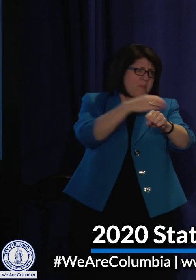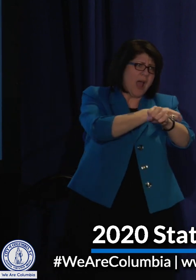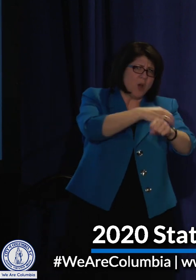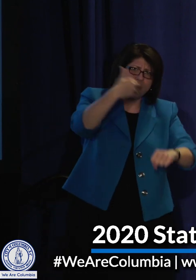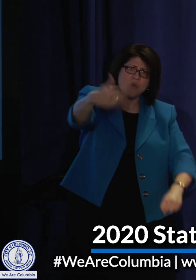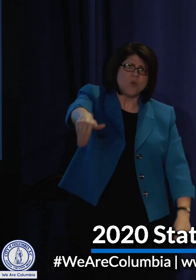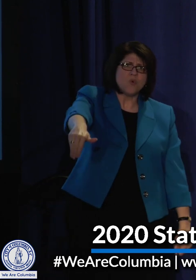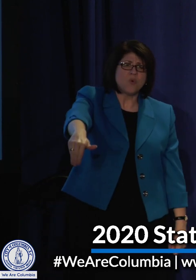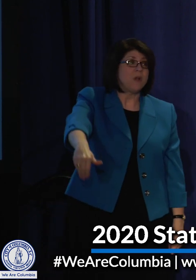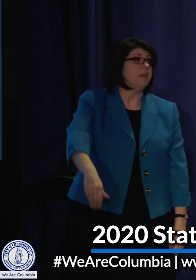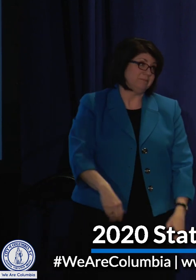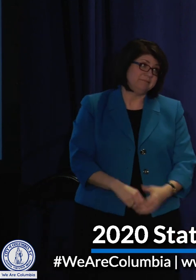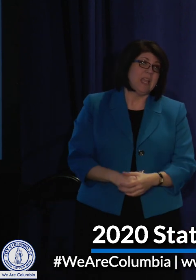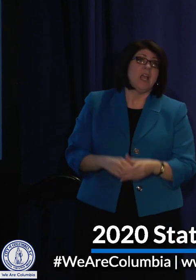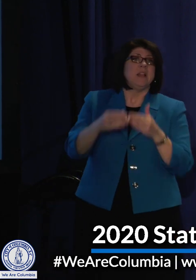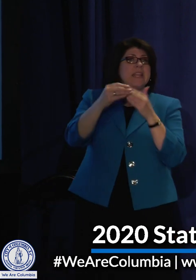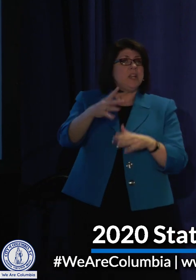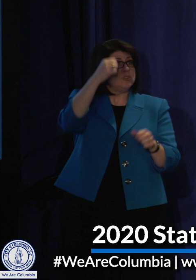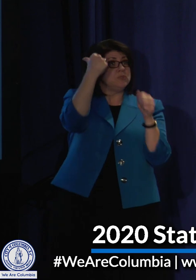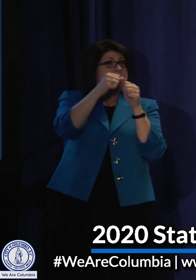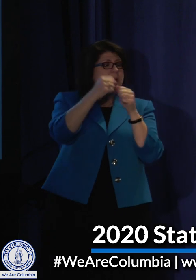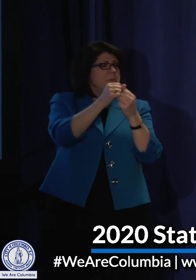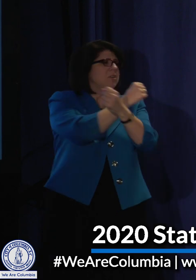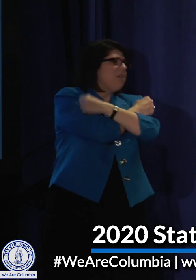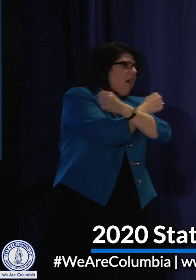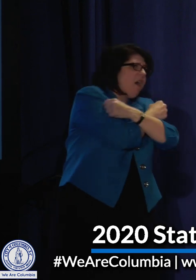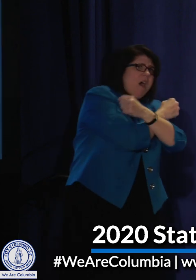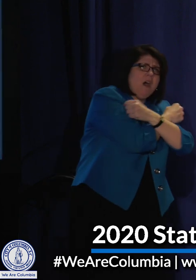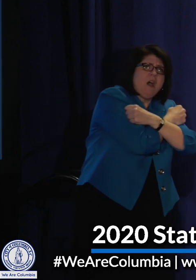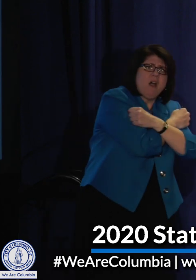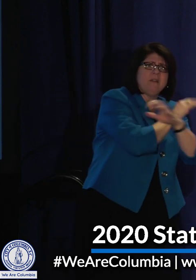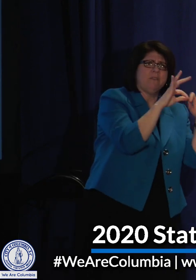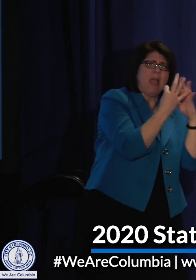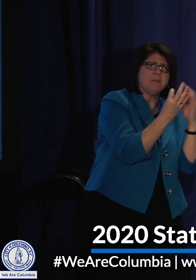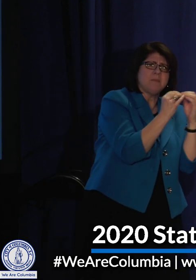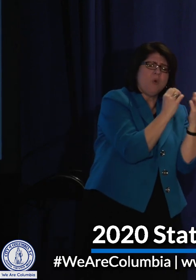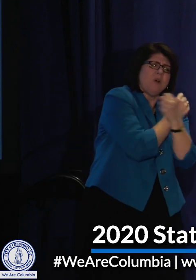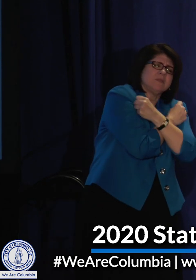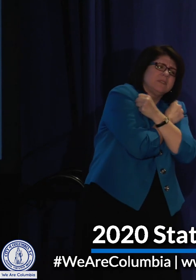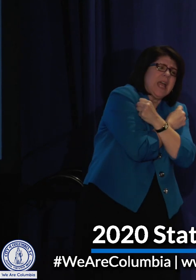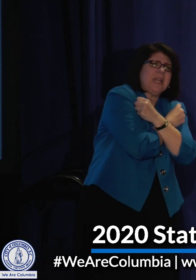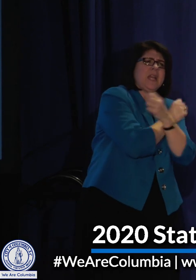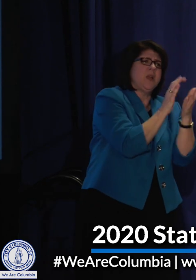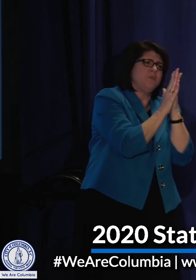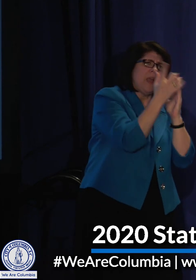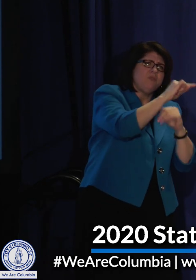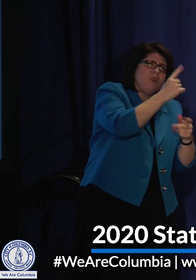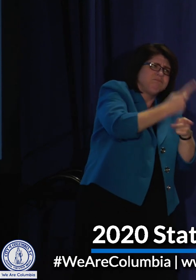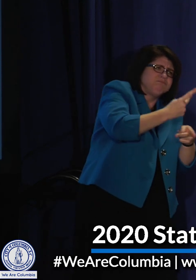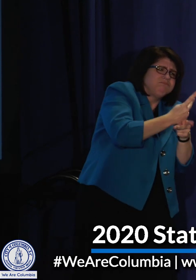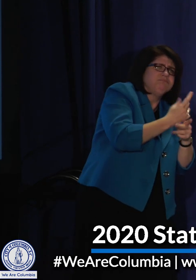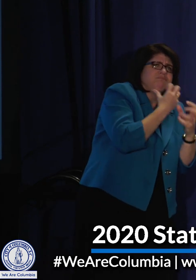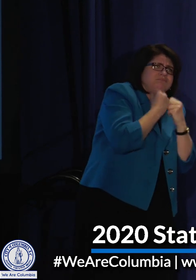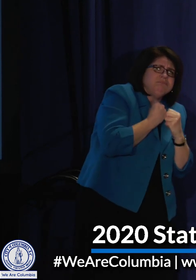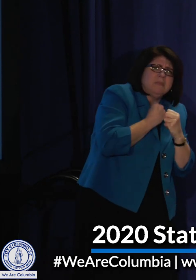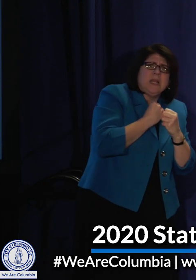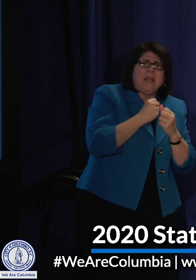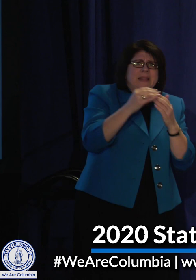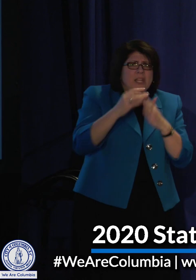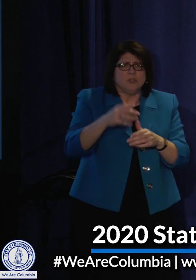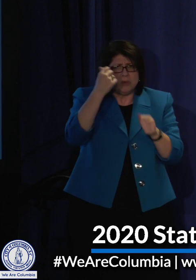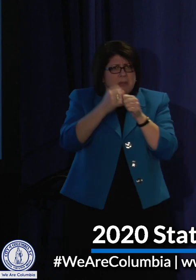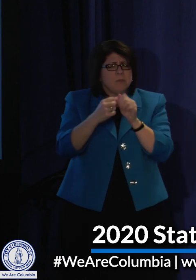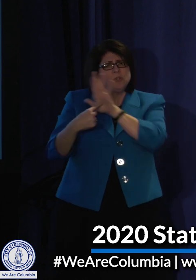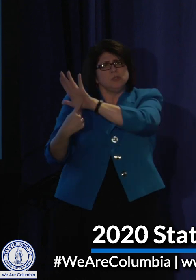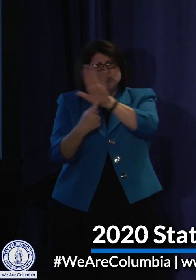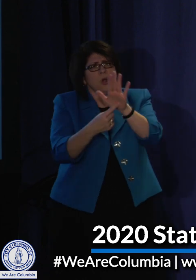prayer. Leaders remember to hug our family members a little bit tighter and pray for their safekeeping. Leaders remember to be kind